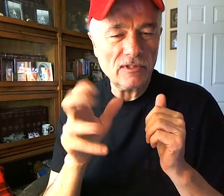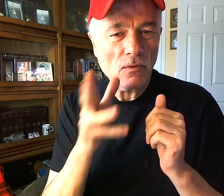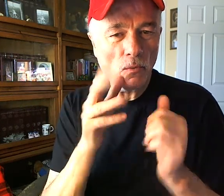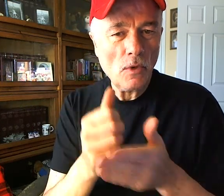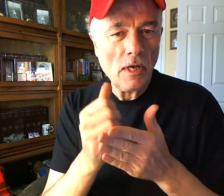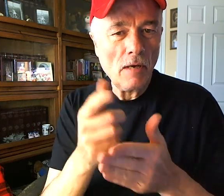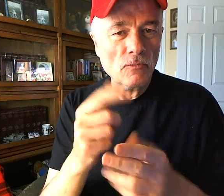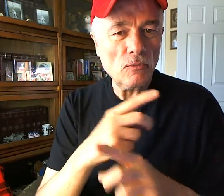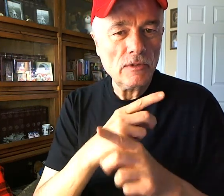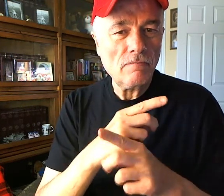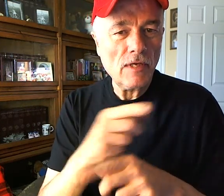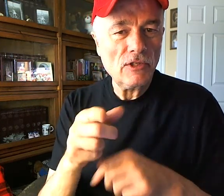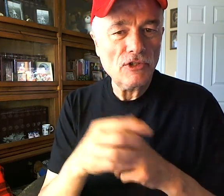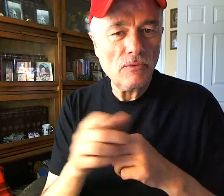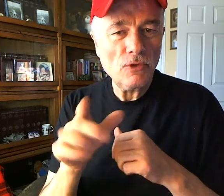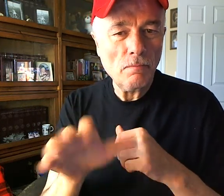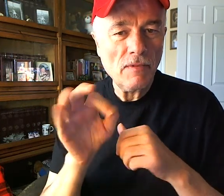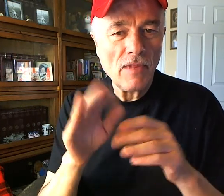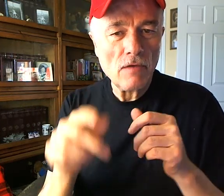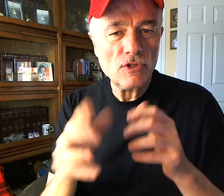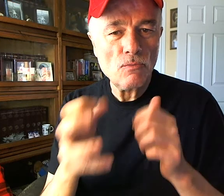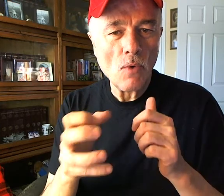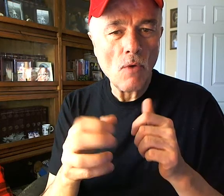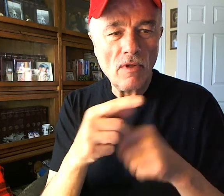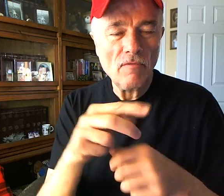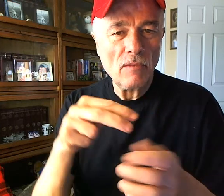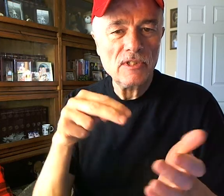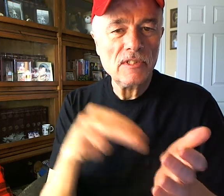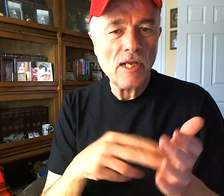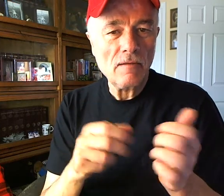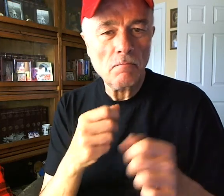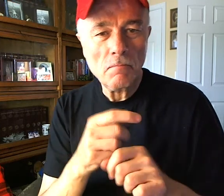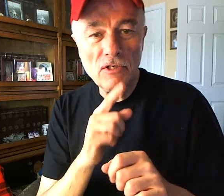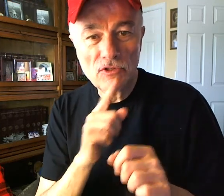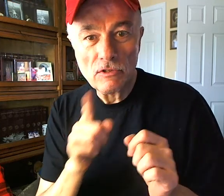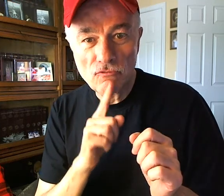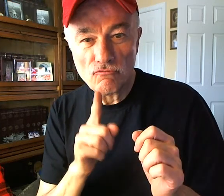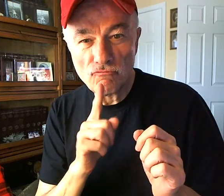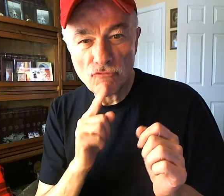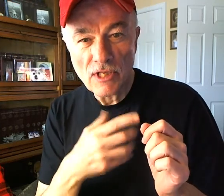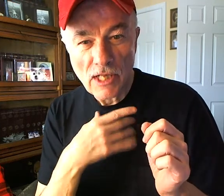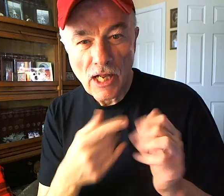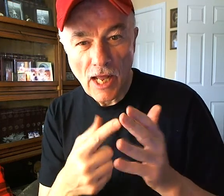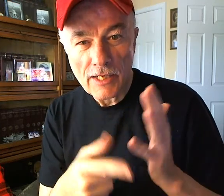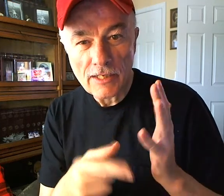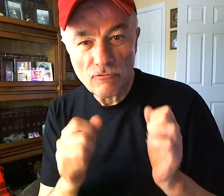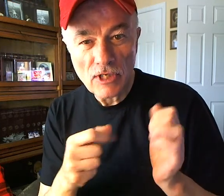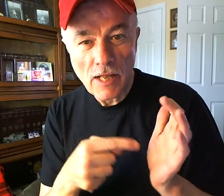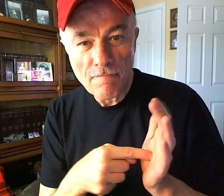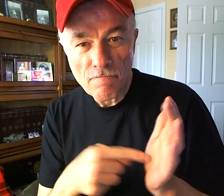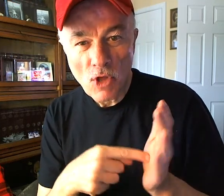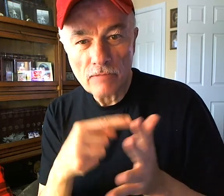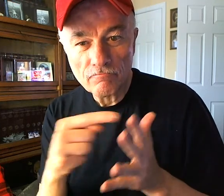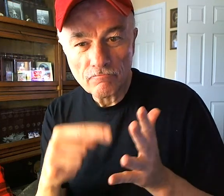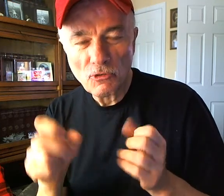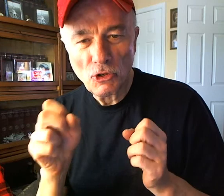I love to hang out in the kitchen. You love the aroma of beef tenderloin, don't you? You inspired a very special dog food.